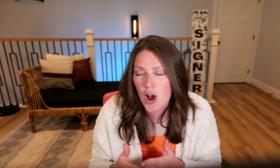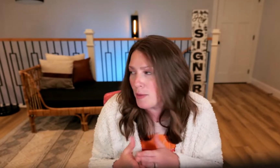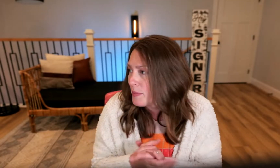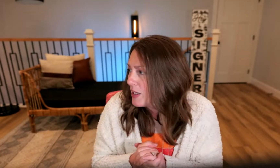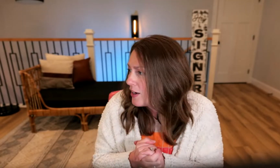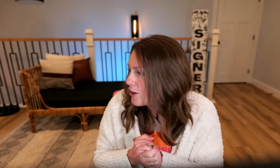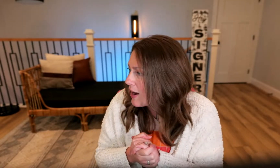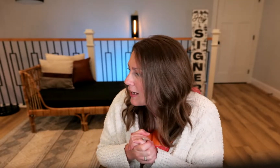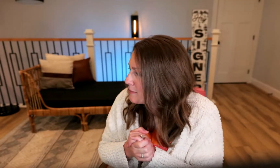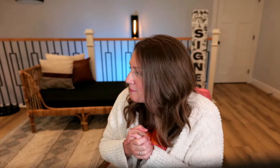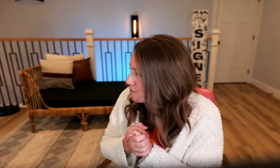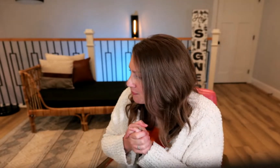learnhowtosign.com. All right.